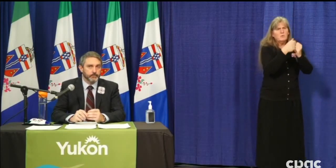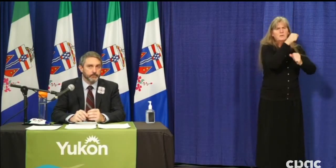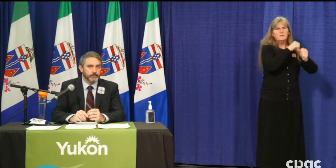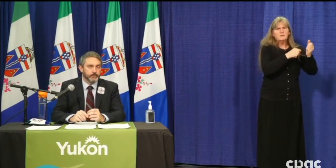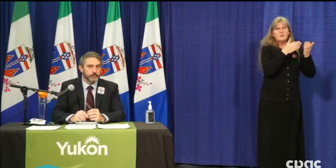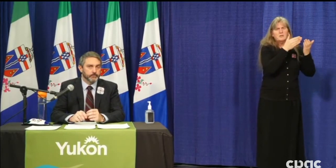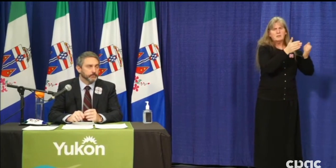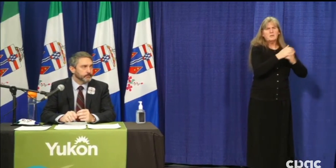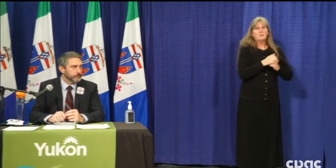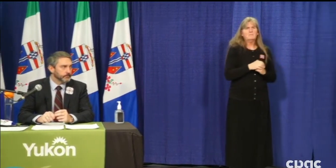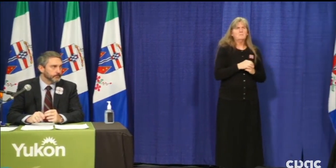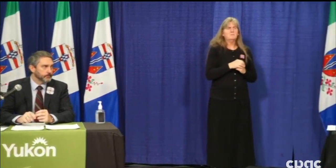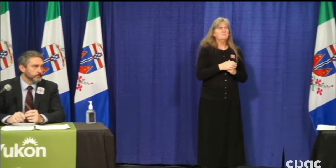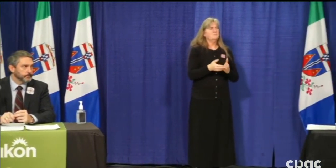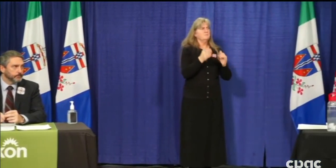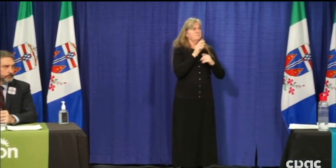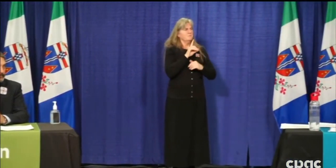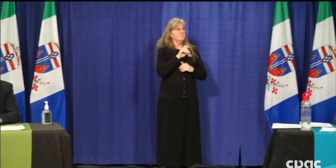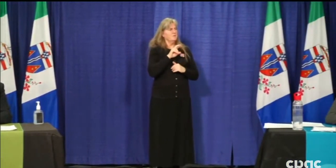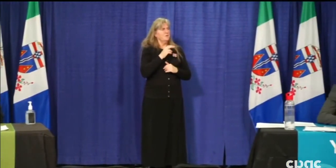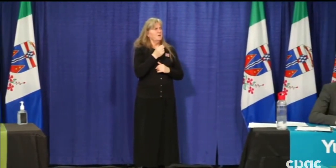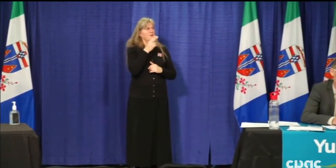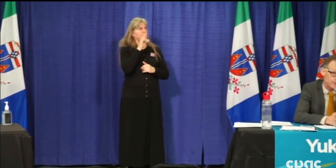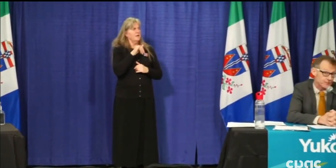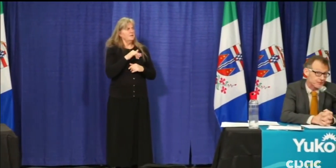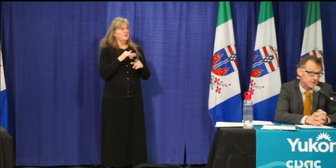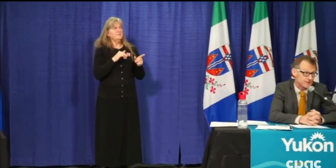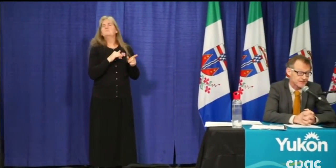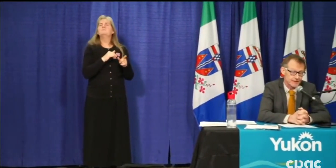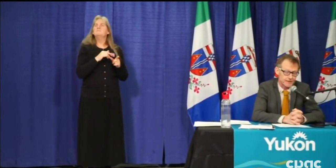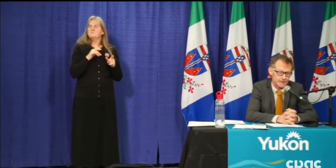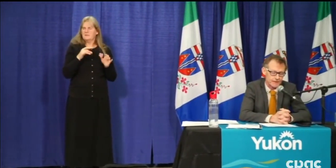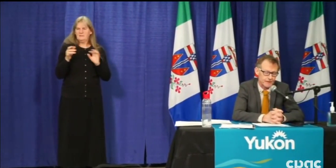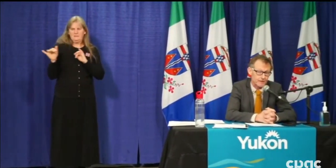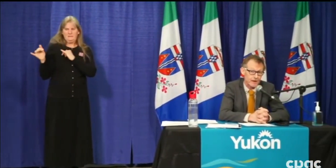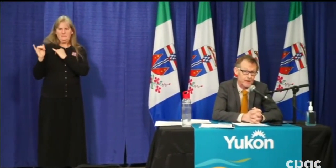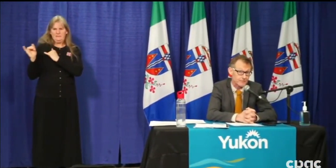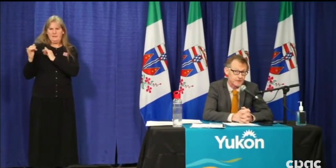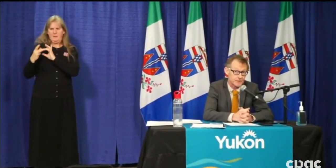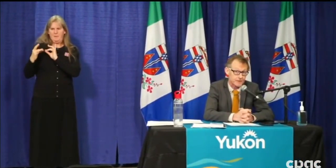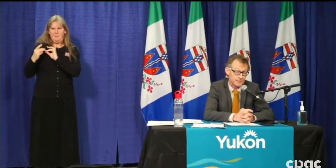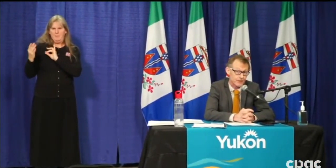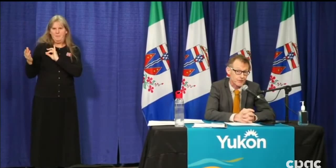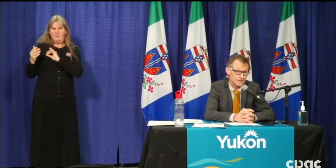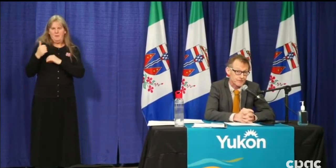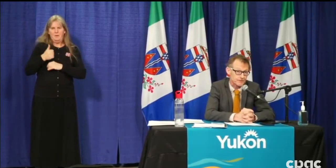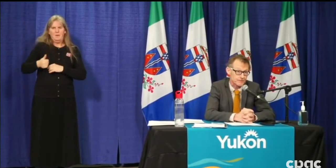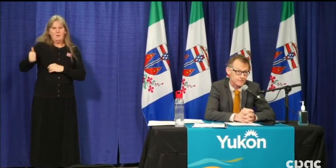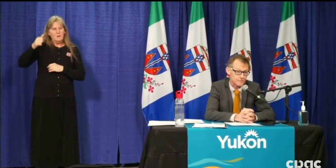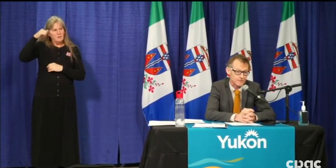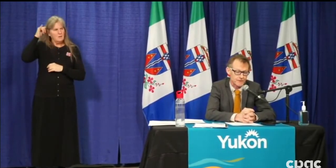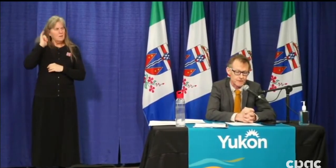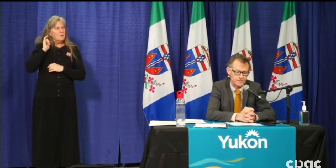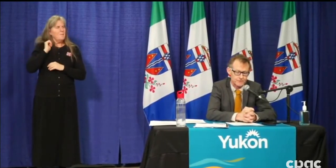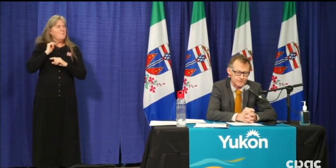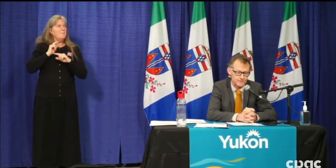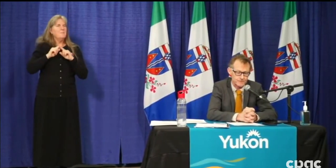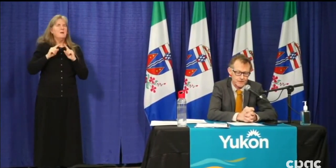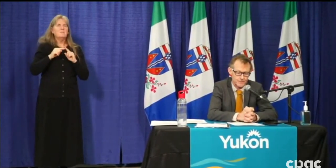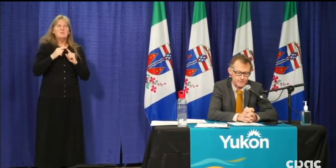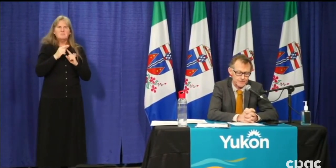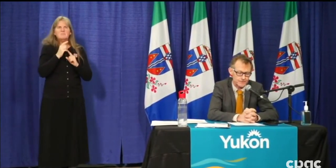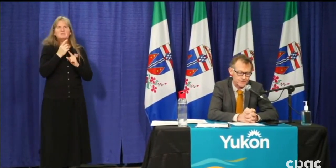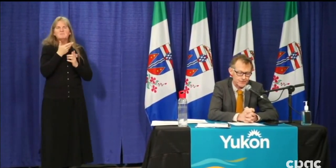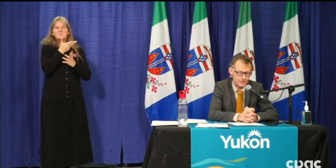Hanley? I want to echo everything the Premier just said, and I have been in direct conversation with